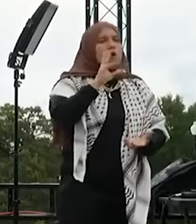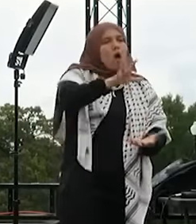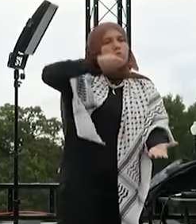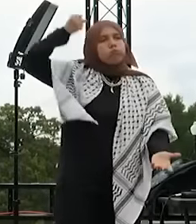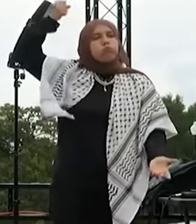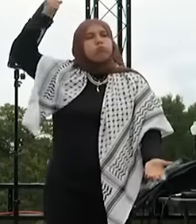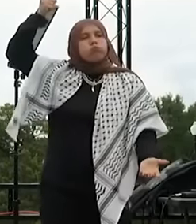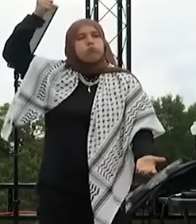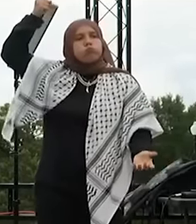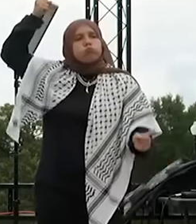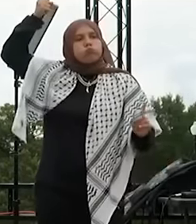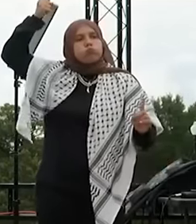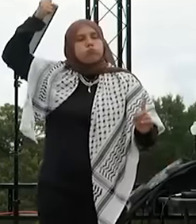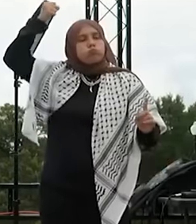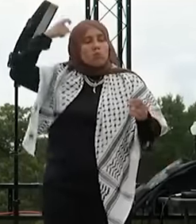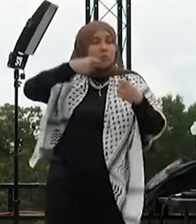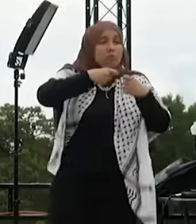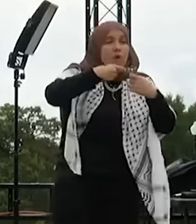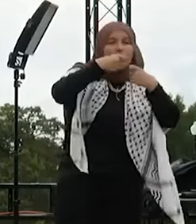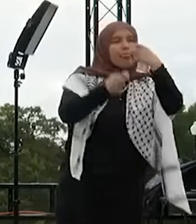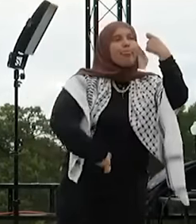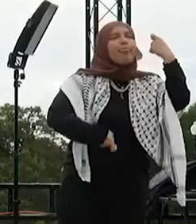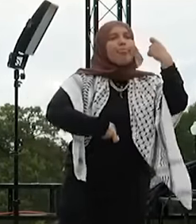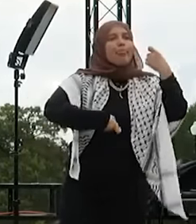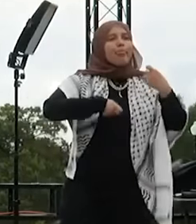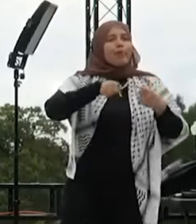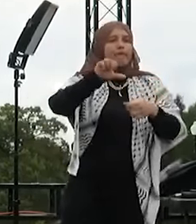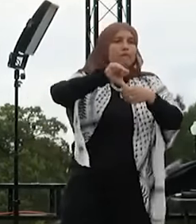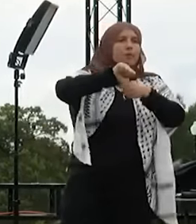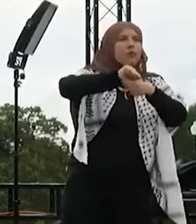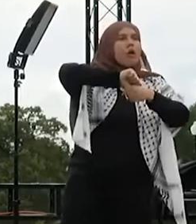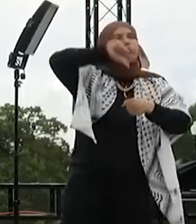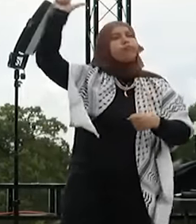them, power and fuel taken away from them,